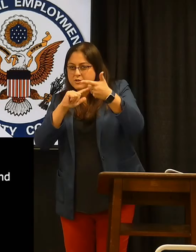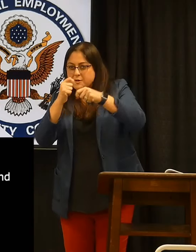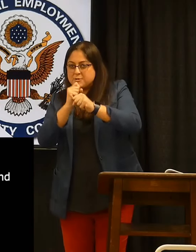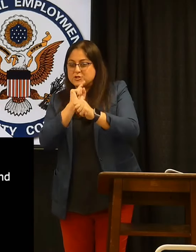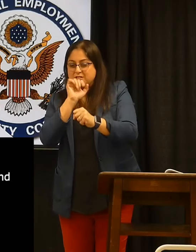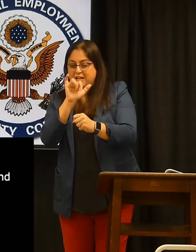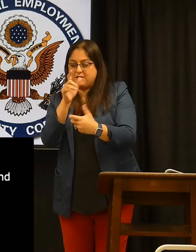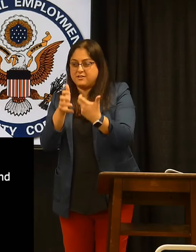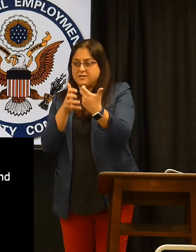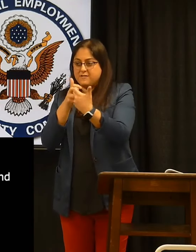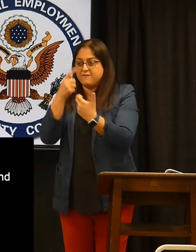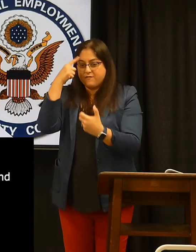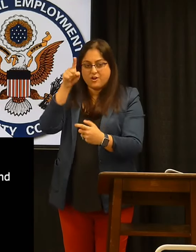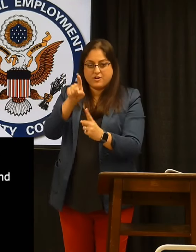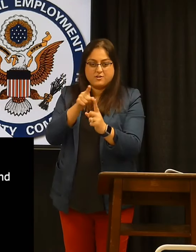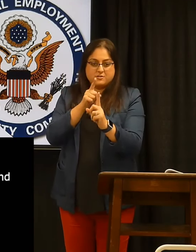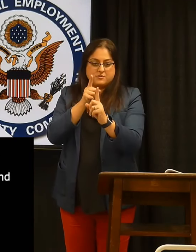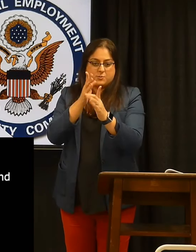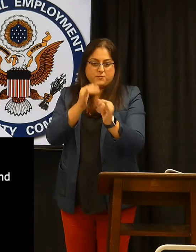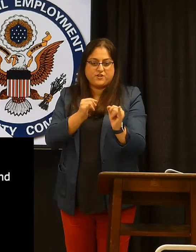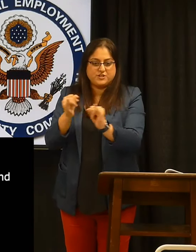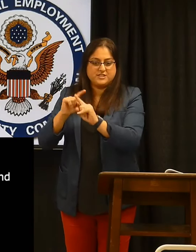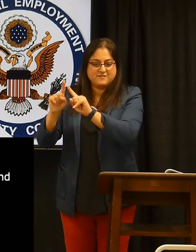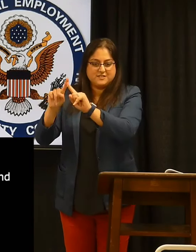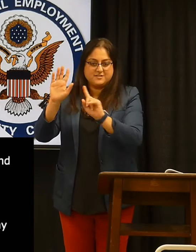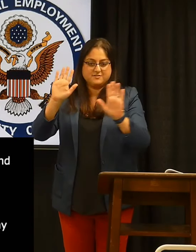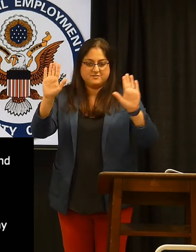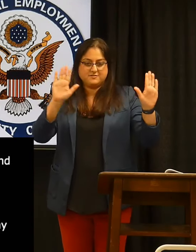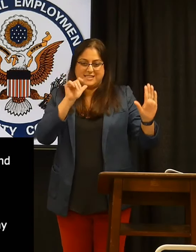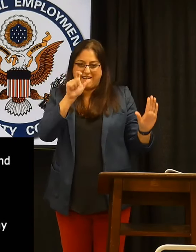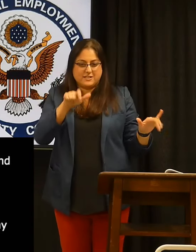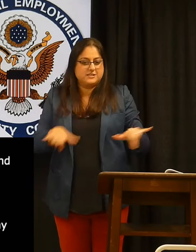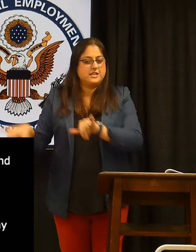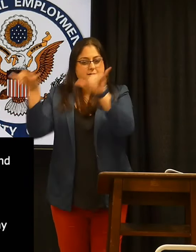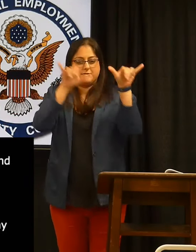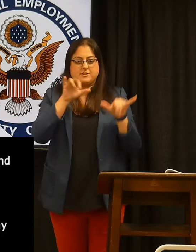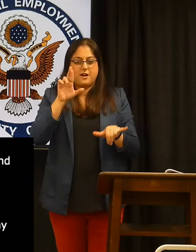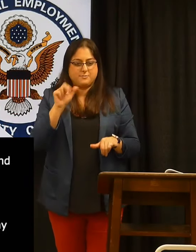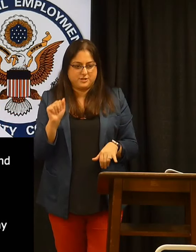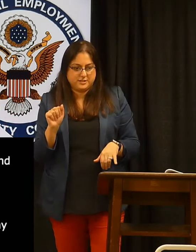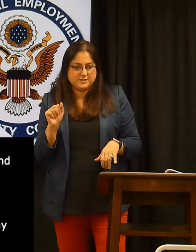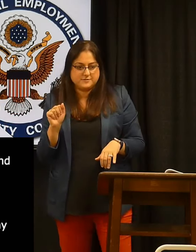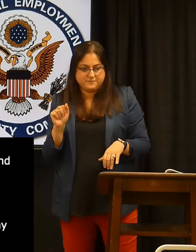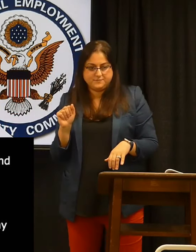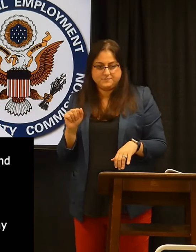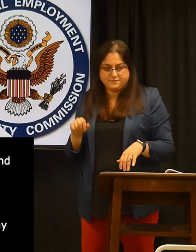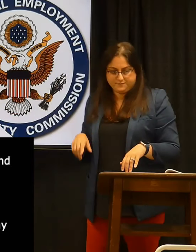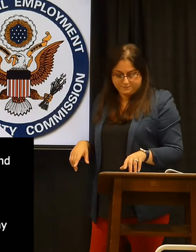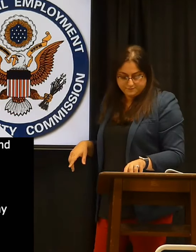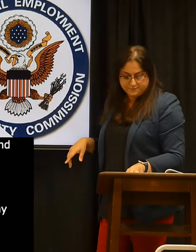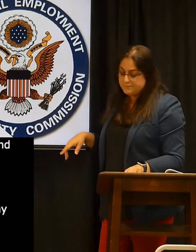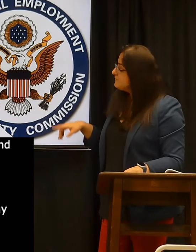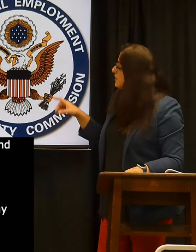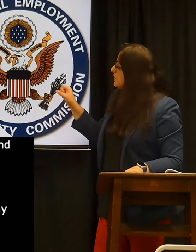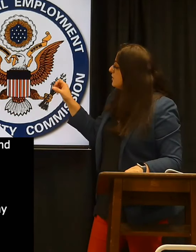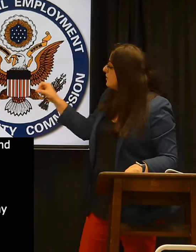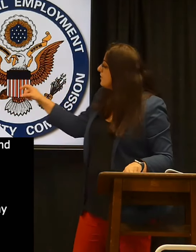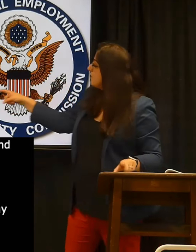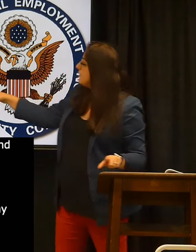many different parts, and the interactive process is different for each individual. It's not the same, one size